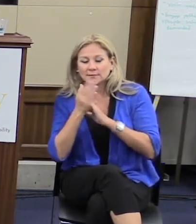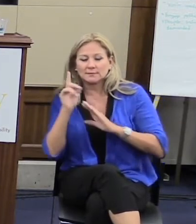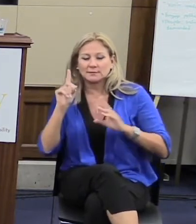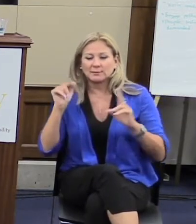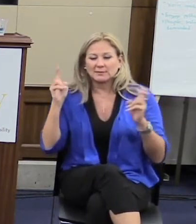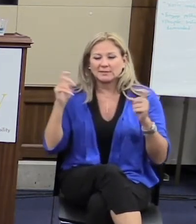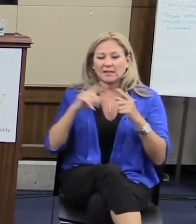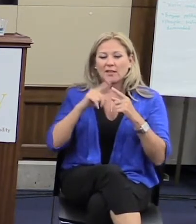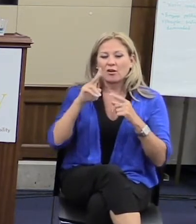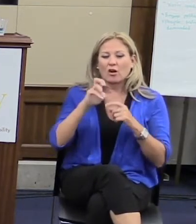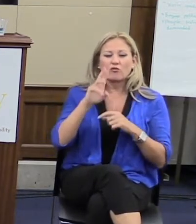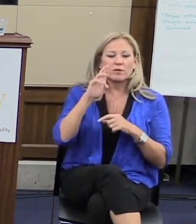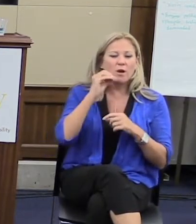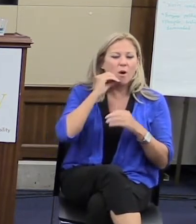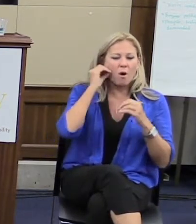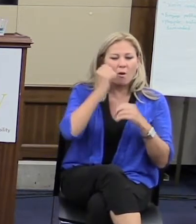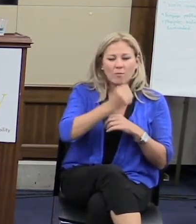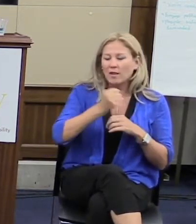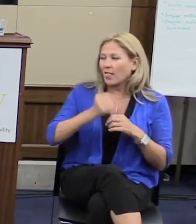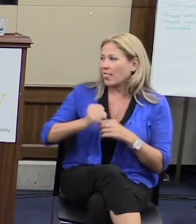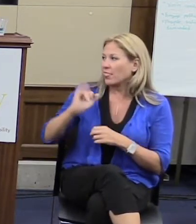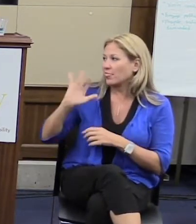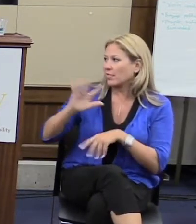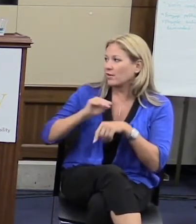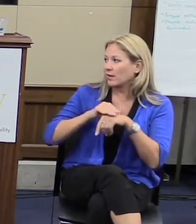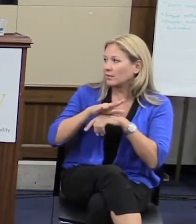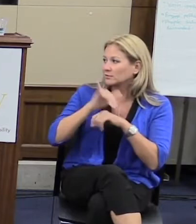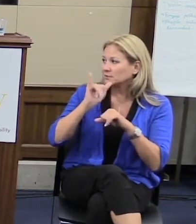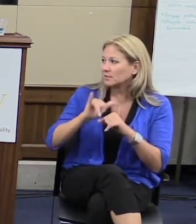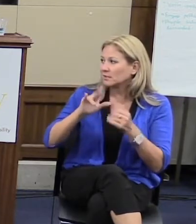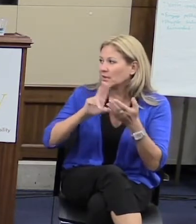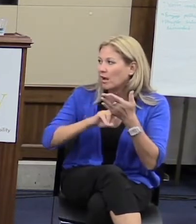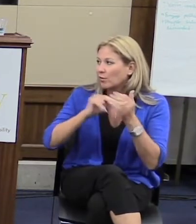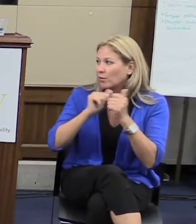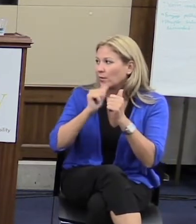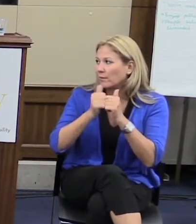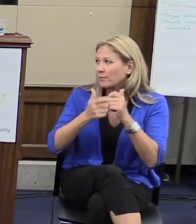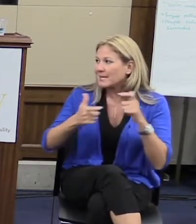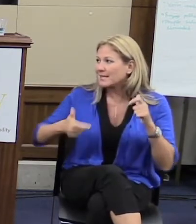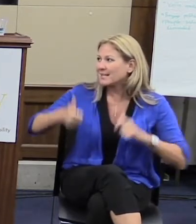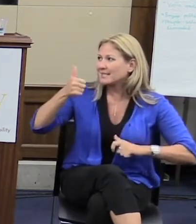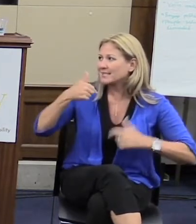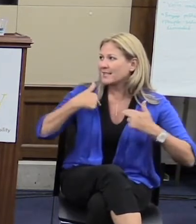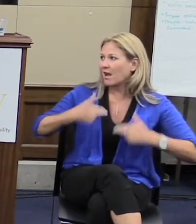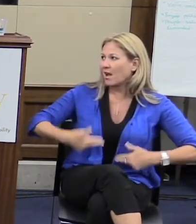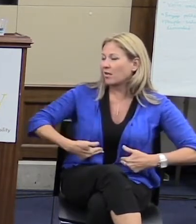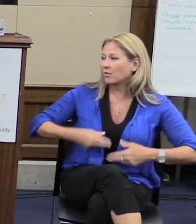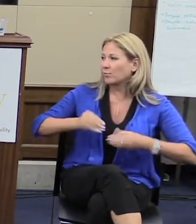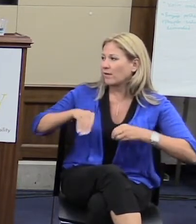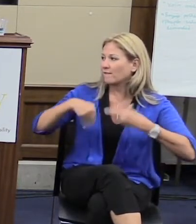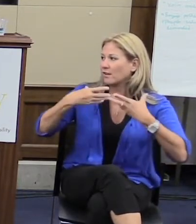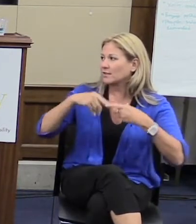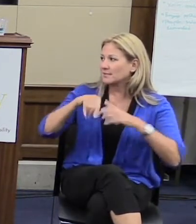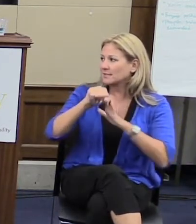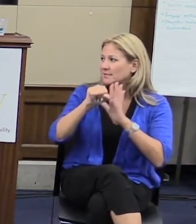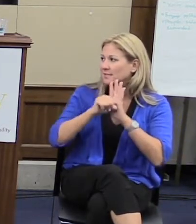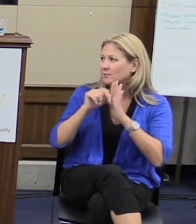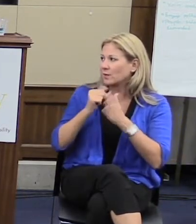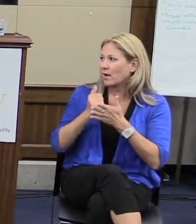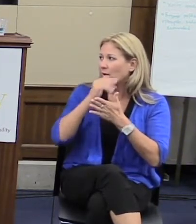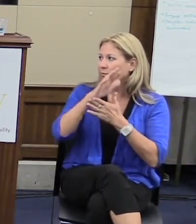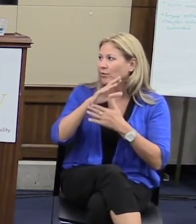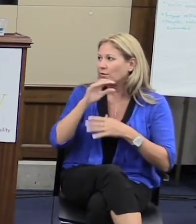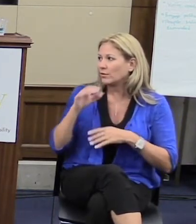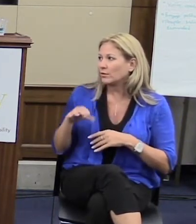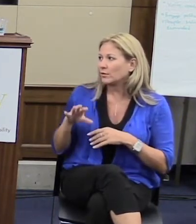so their vocational rehabilitation counselors contract with one of the biggest healthcare providers in the state to help their aging